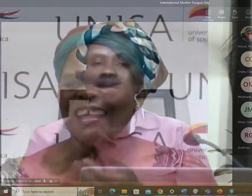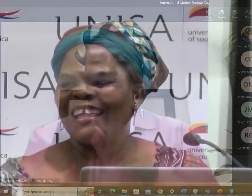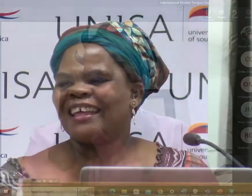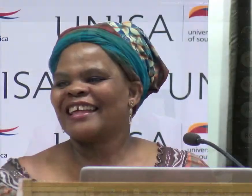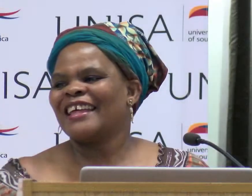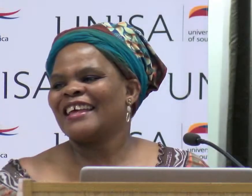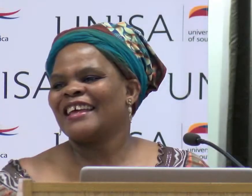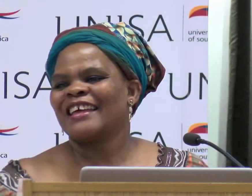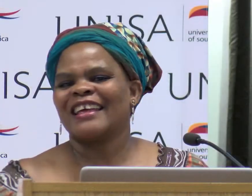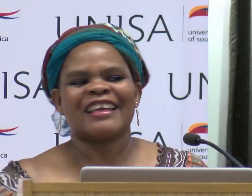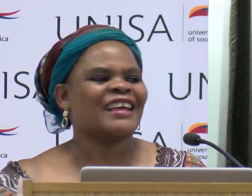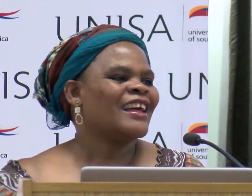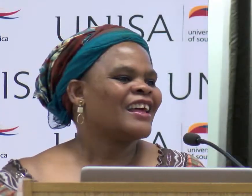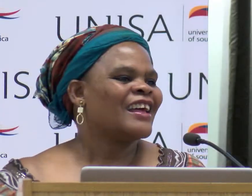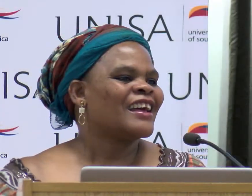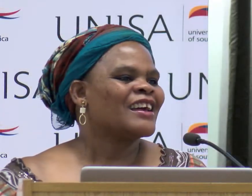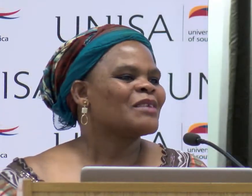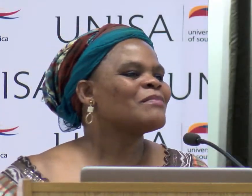No.